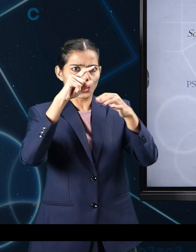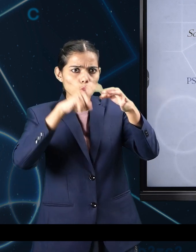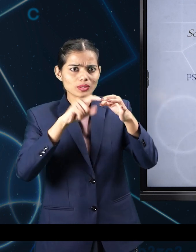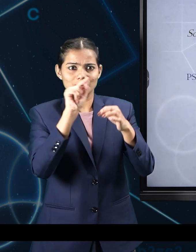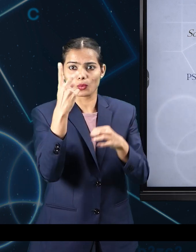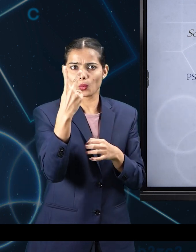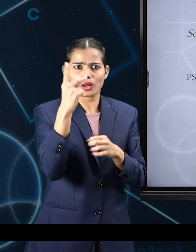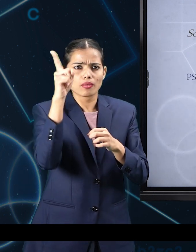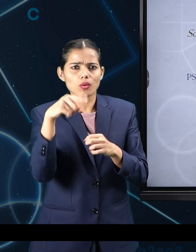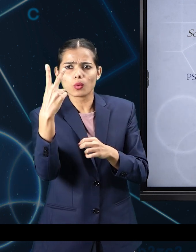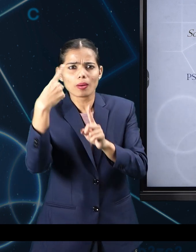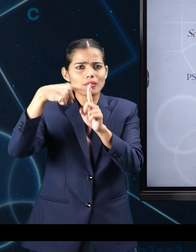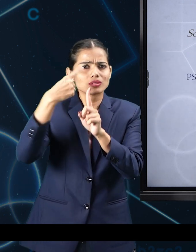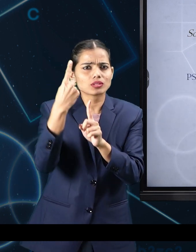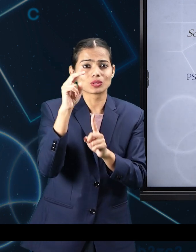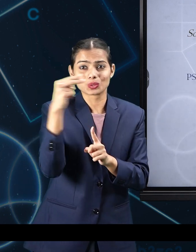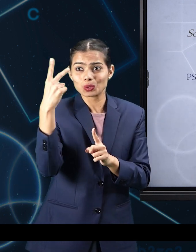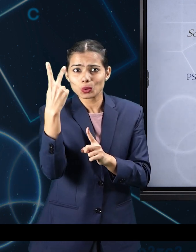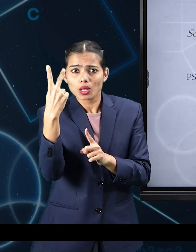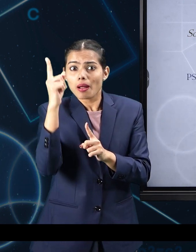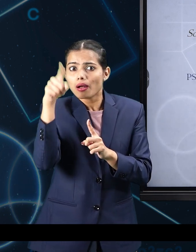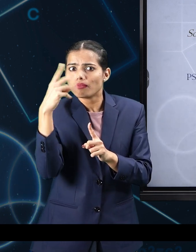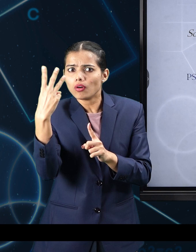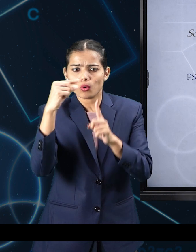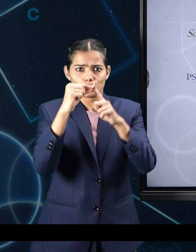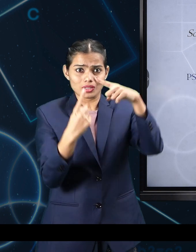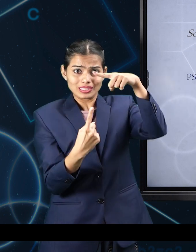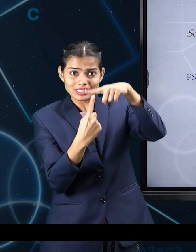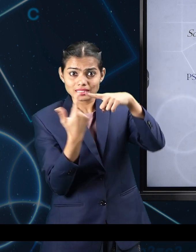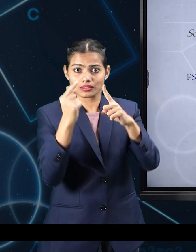PQ is equal to 2 by 2 plus 1 is equal to 2 by 3